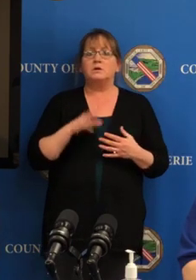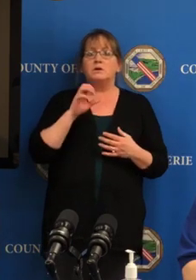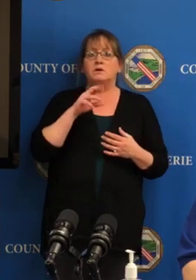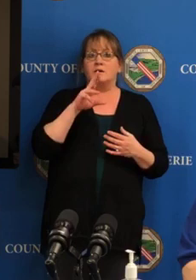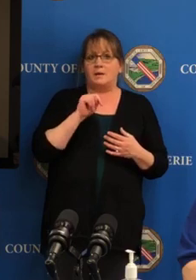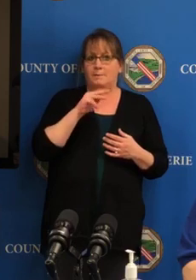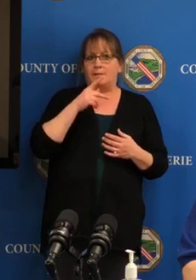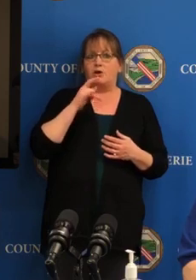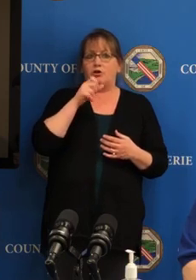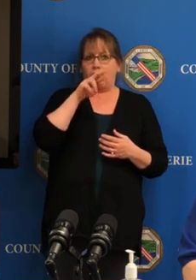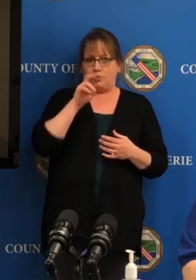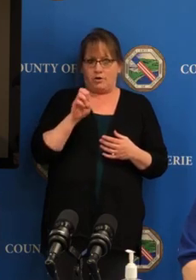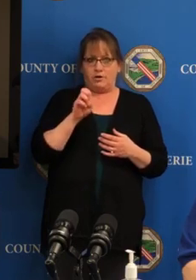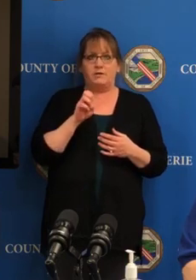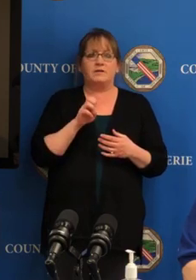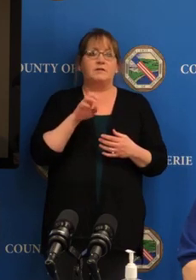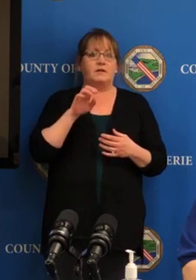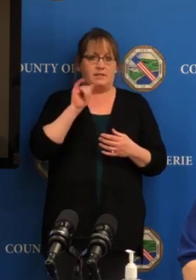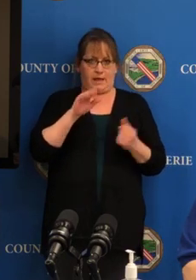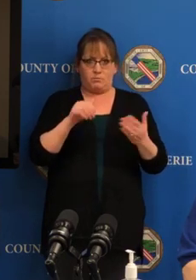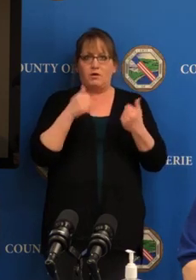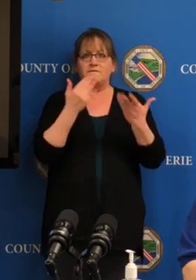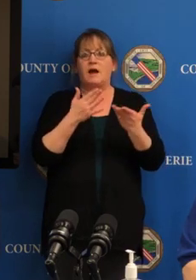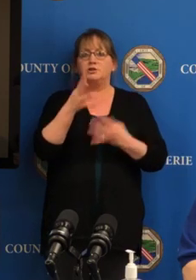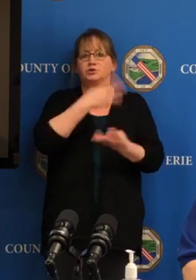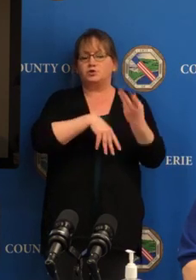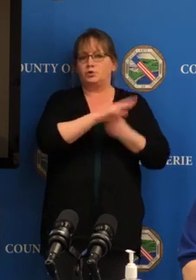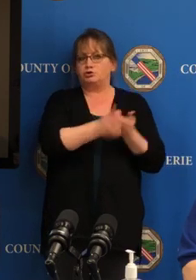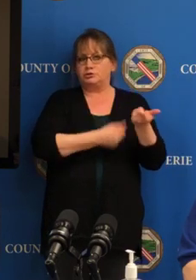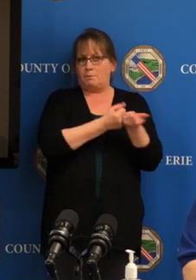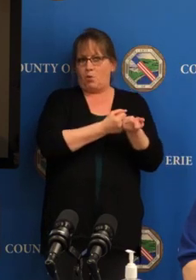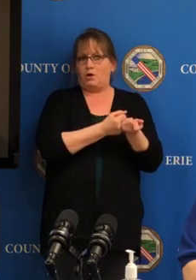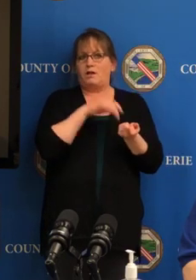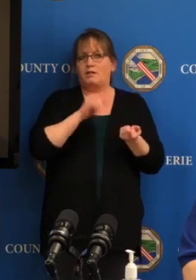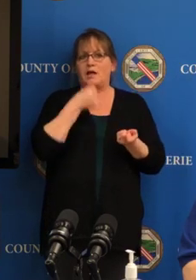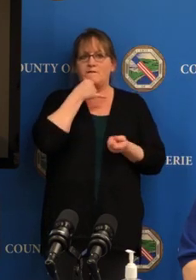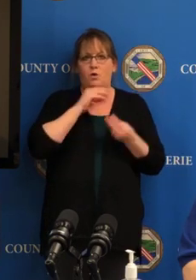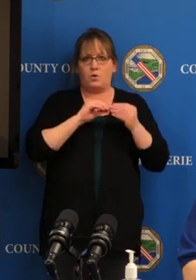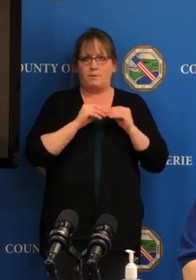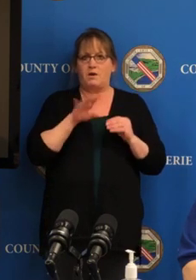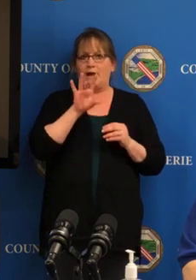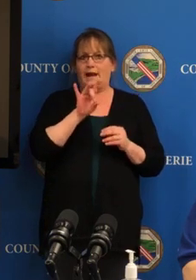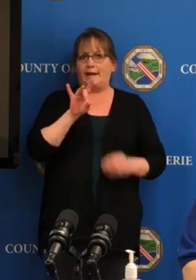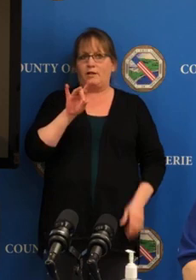another adult program that provides social support. That phone number is